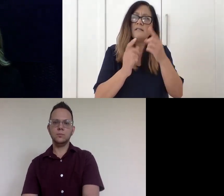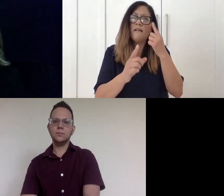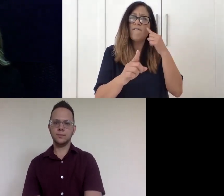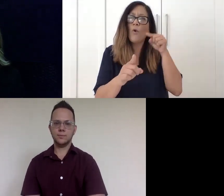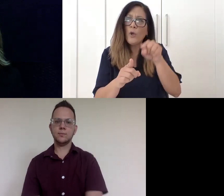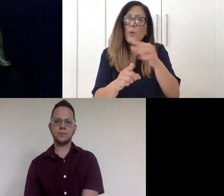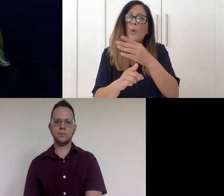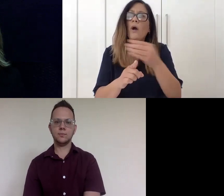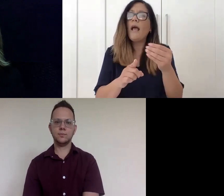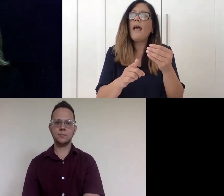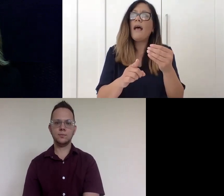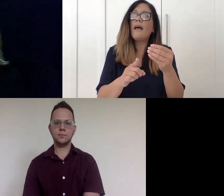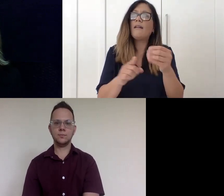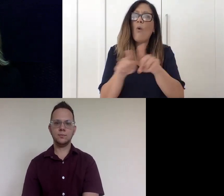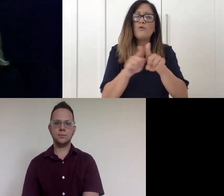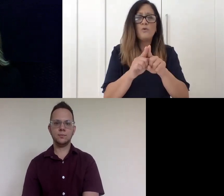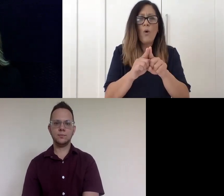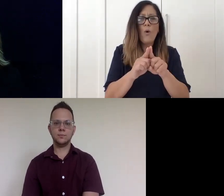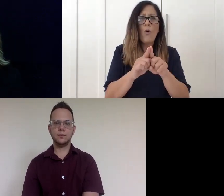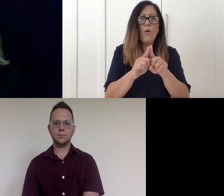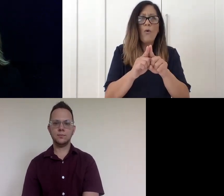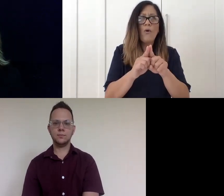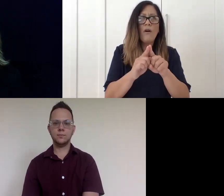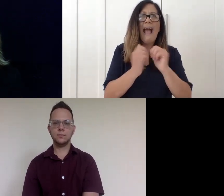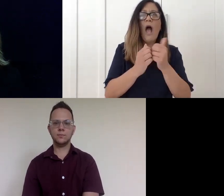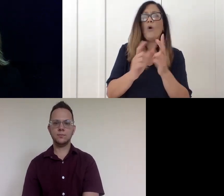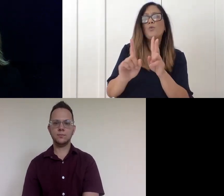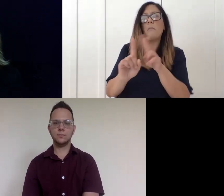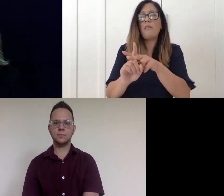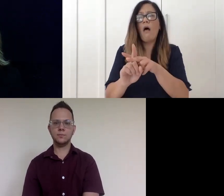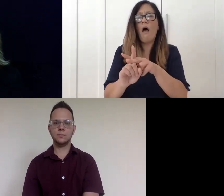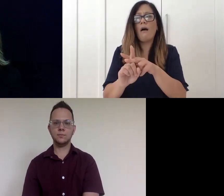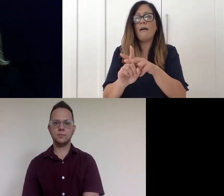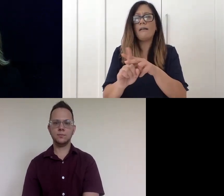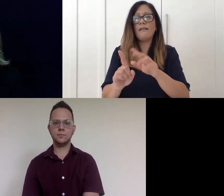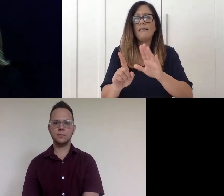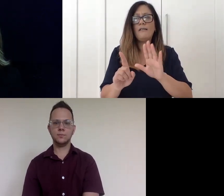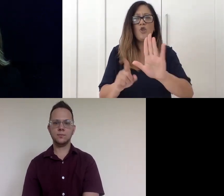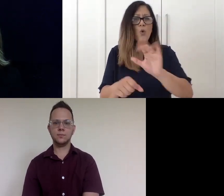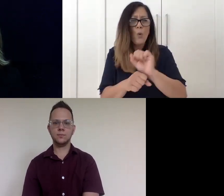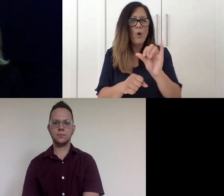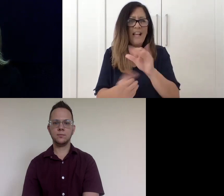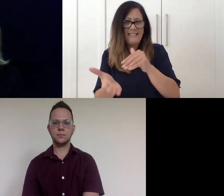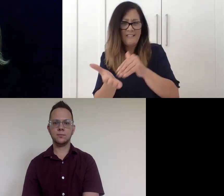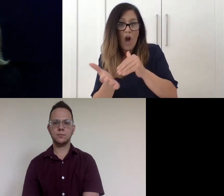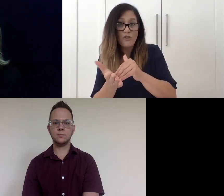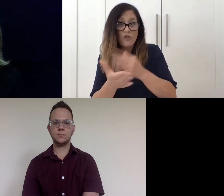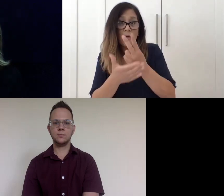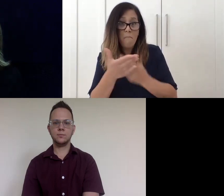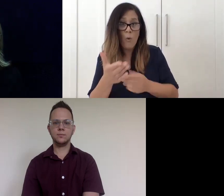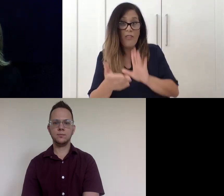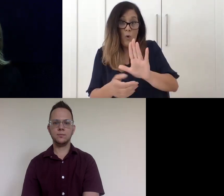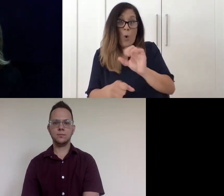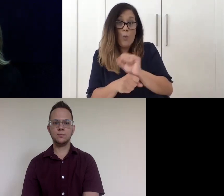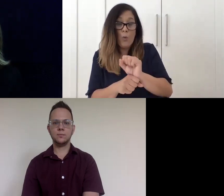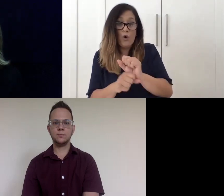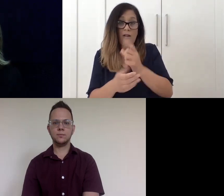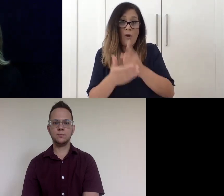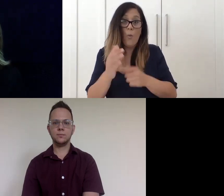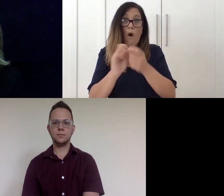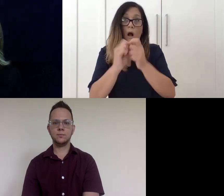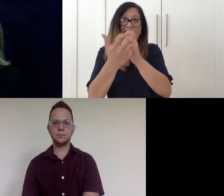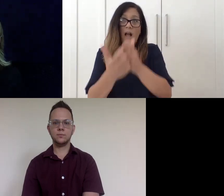Because meaningful access for you and also how you apply your work as a doctor, both your own work and